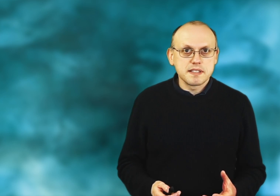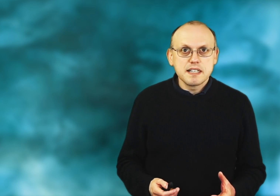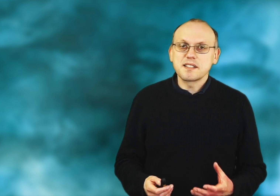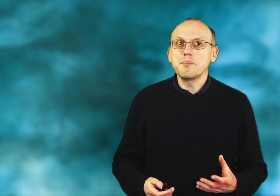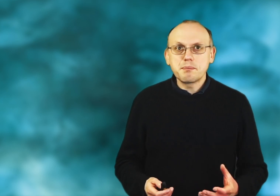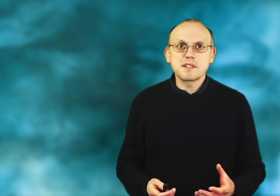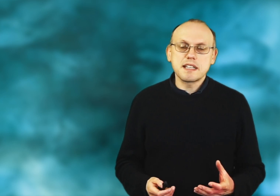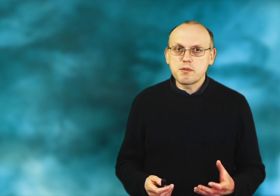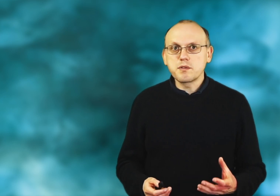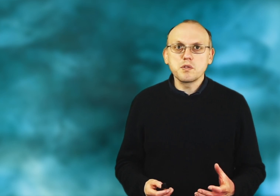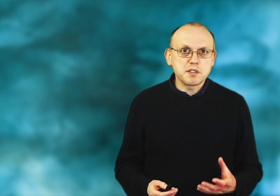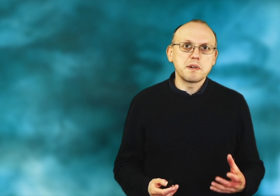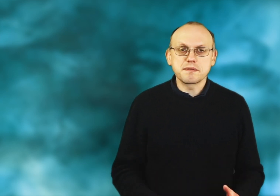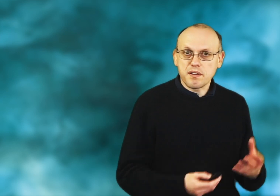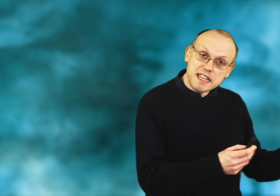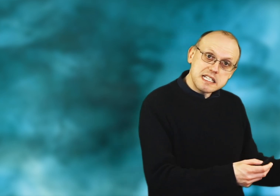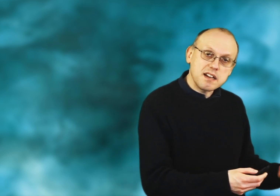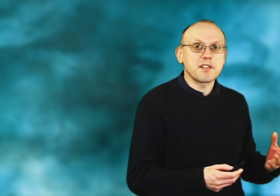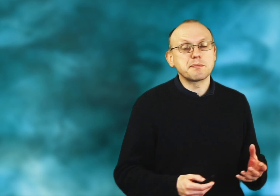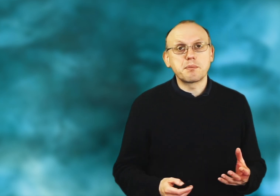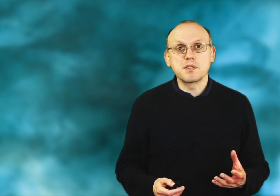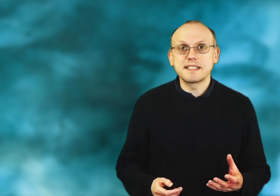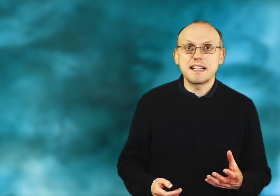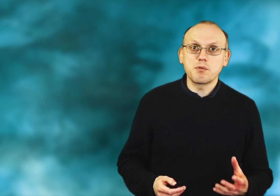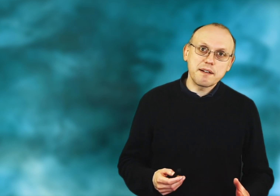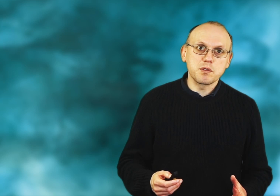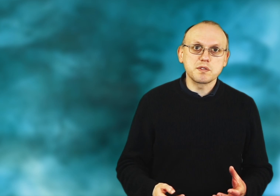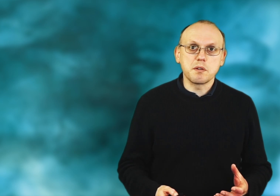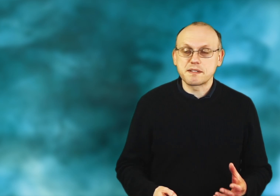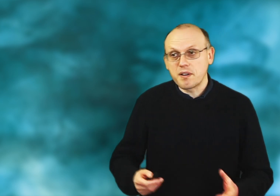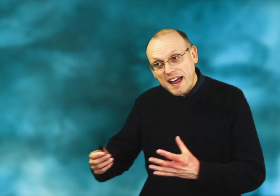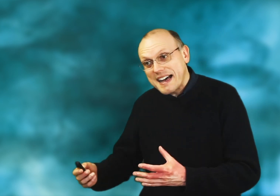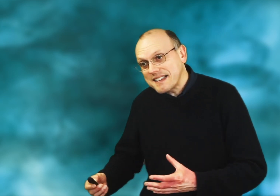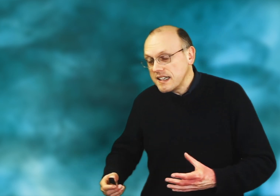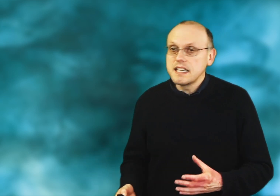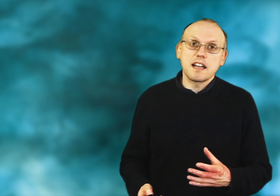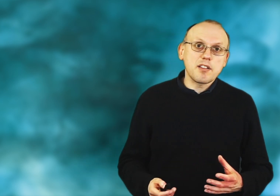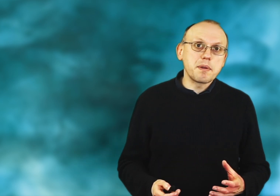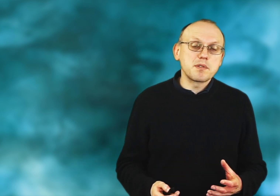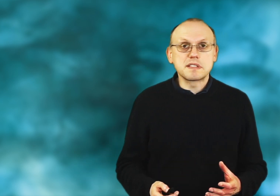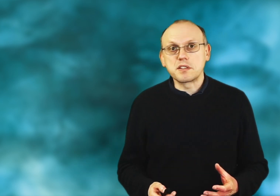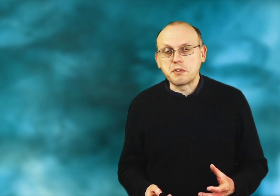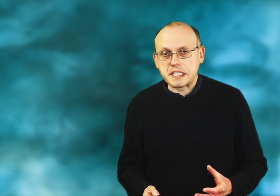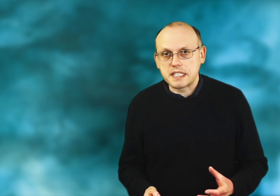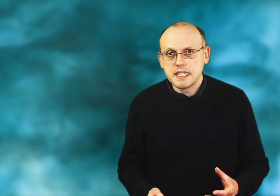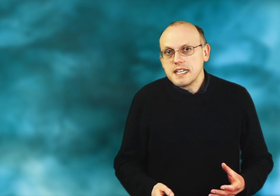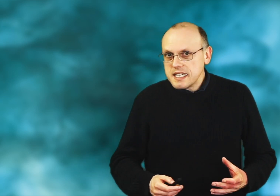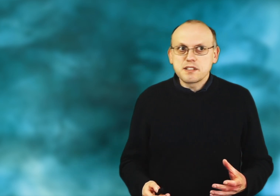Some people say we have to use commas for this, other people say we have to use commas for that, and other people disagree.